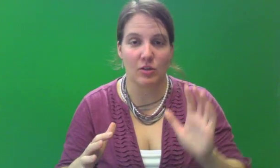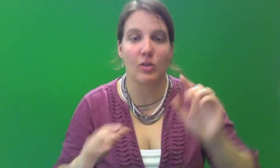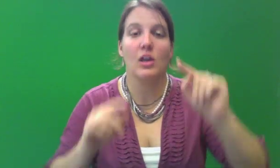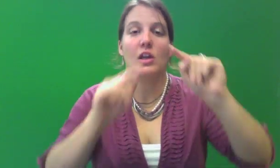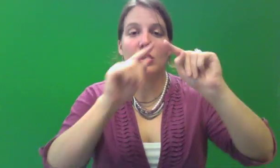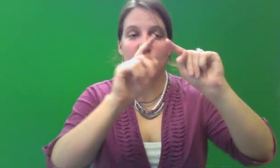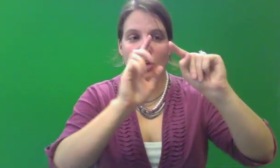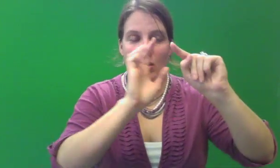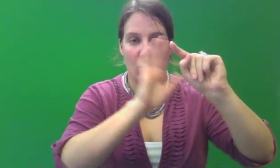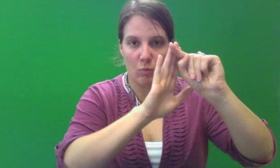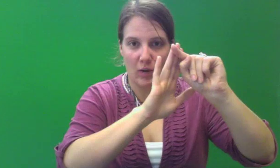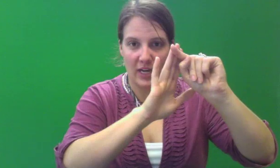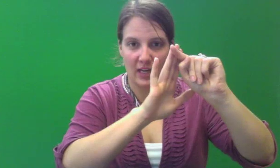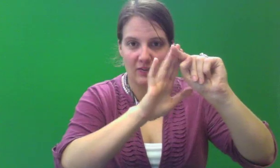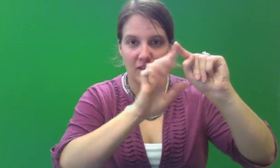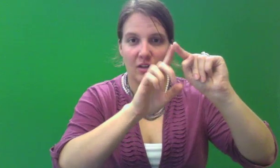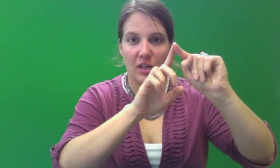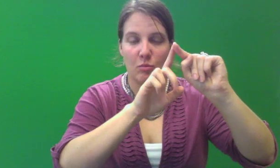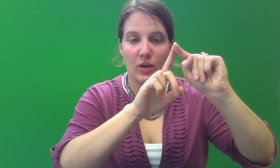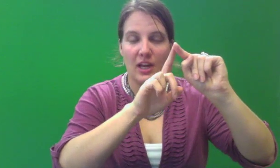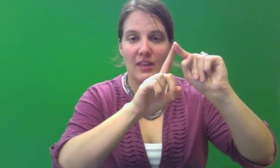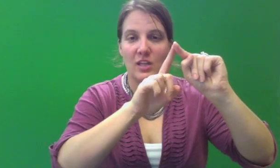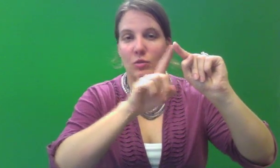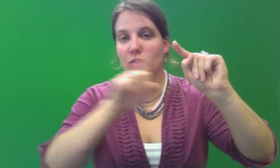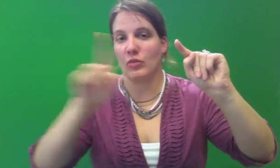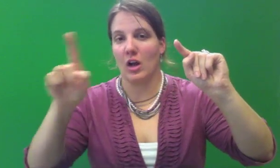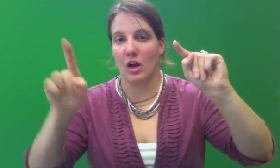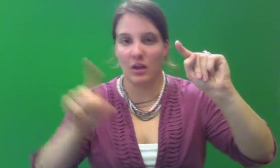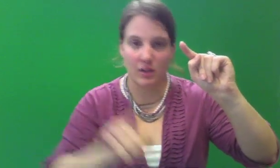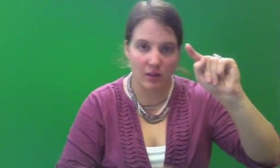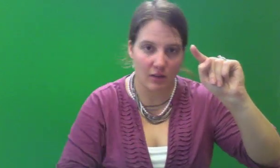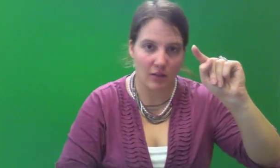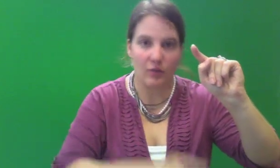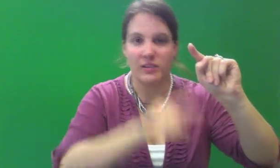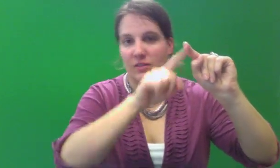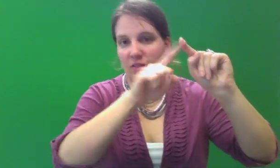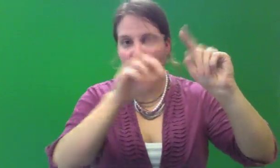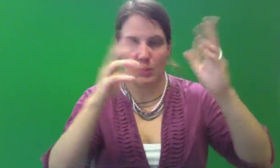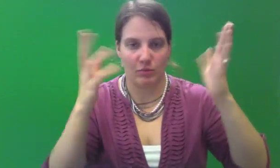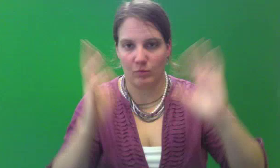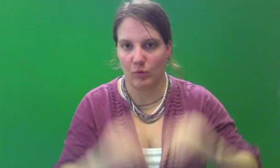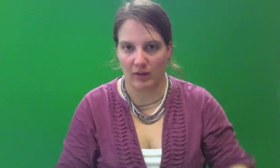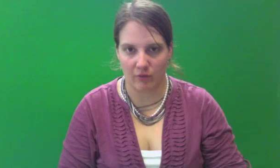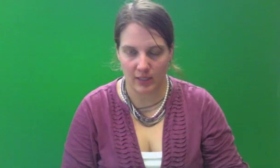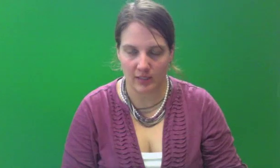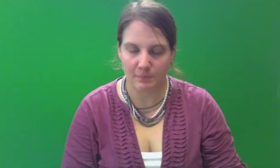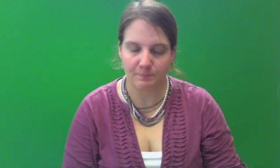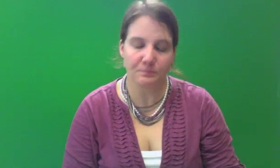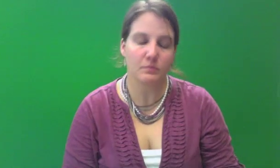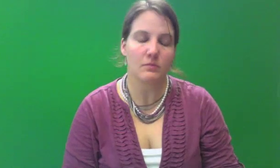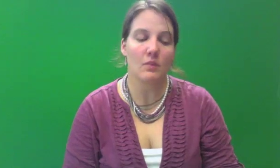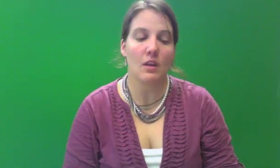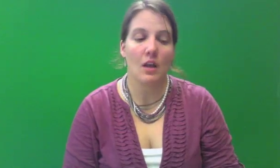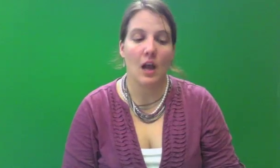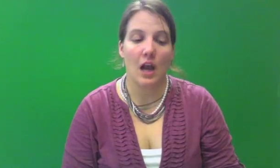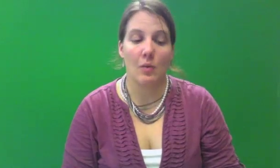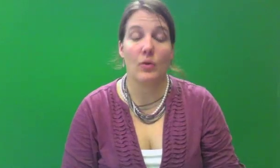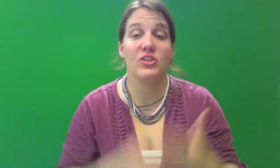symmetrical, you start, one hand gives the starting point, and then you would draw the rest of the shape, whatever it is. With shapes,